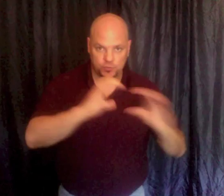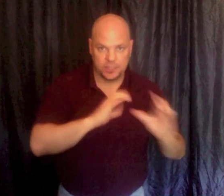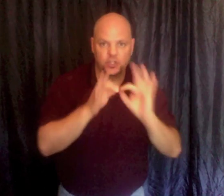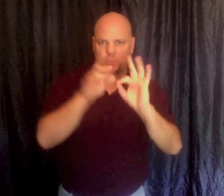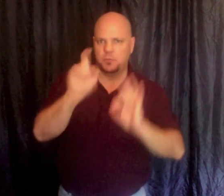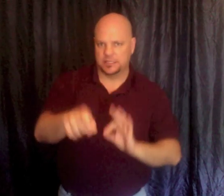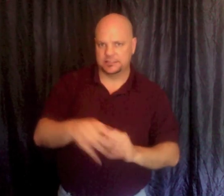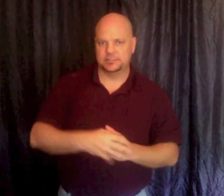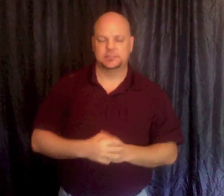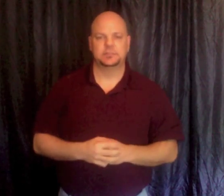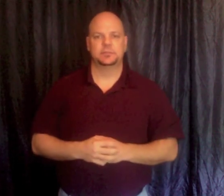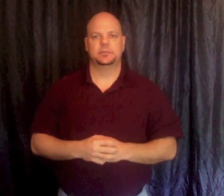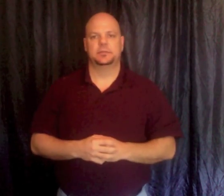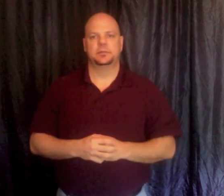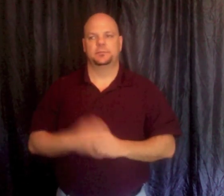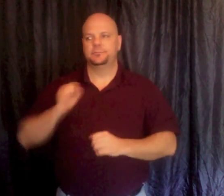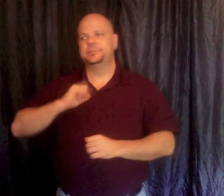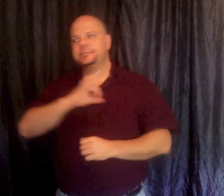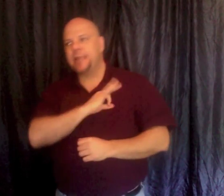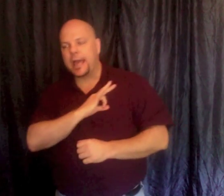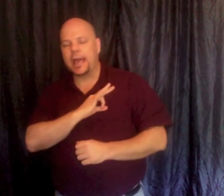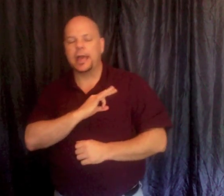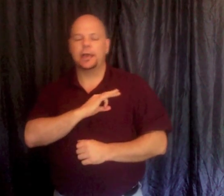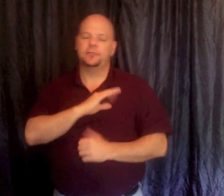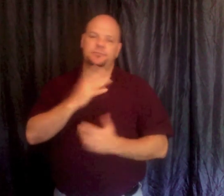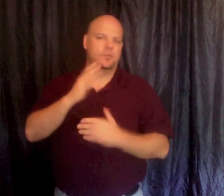staff. Facilitate all the communication in the classroom.